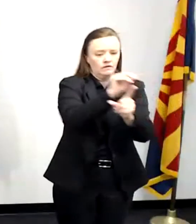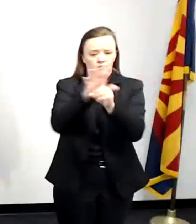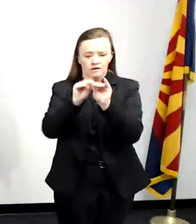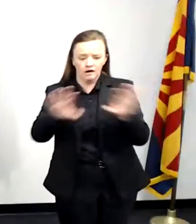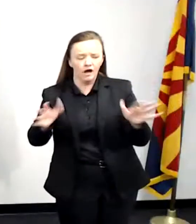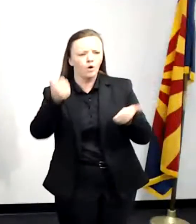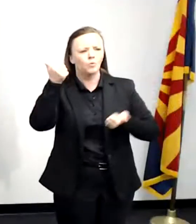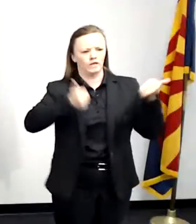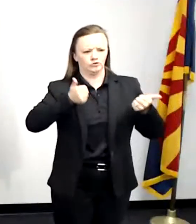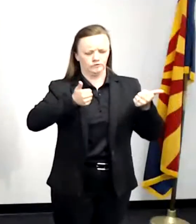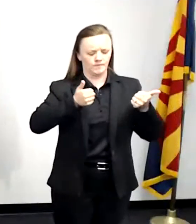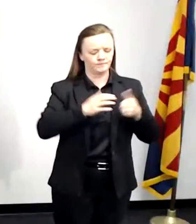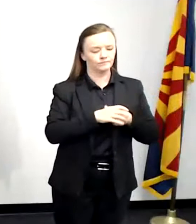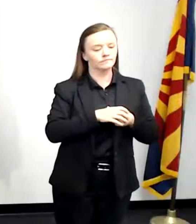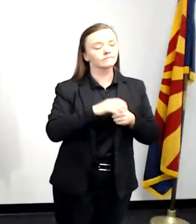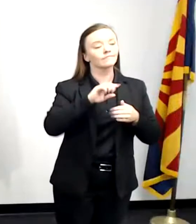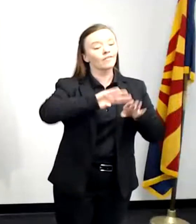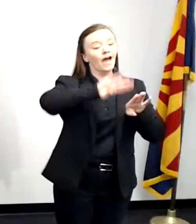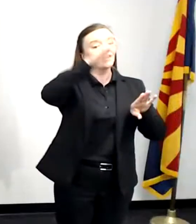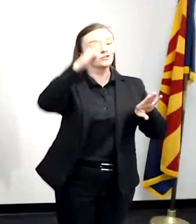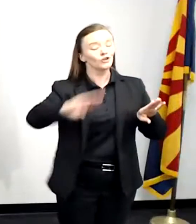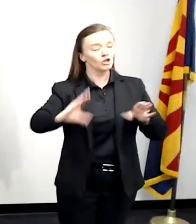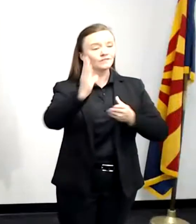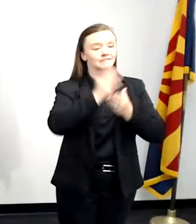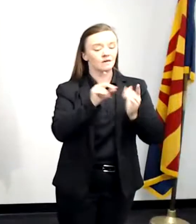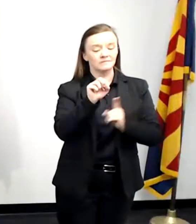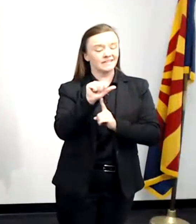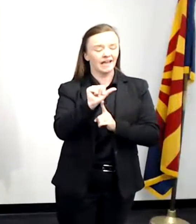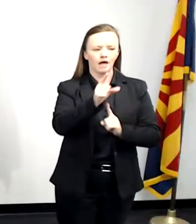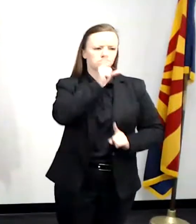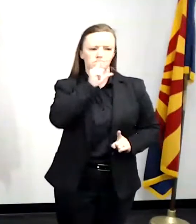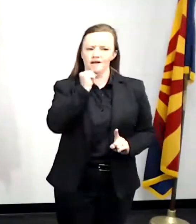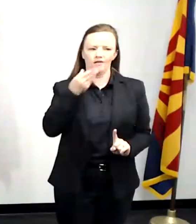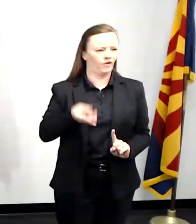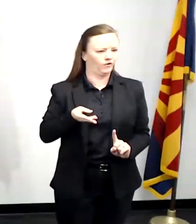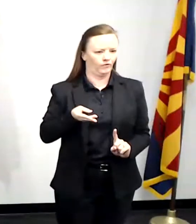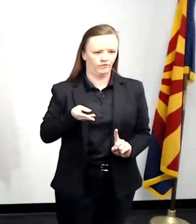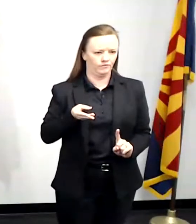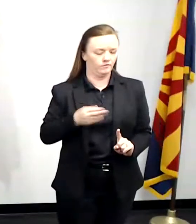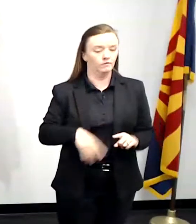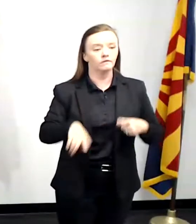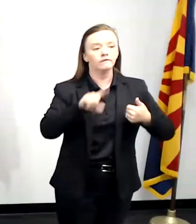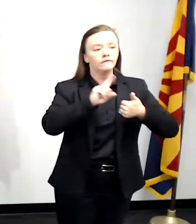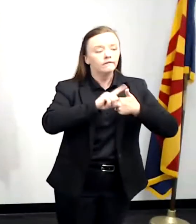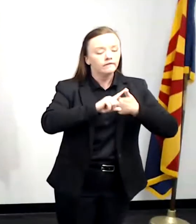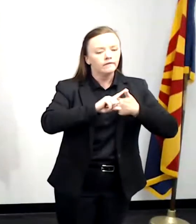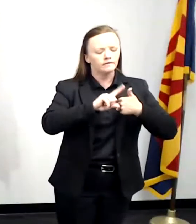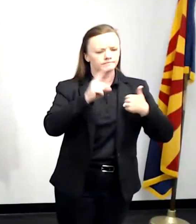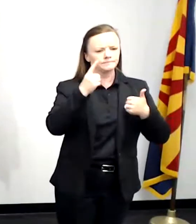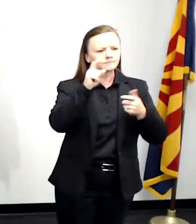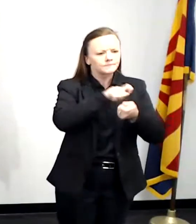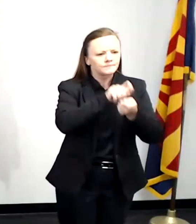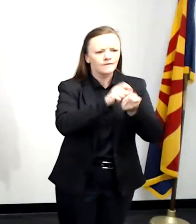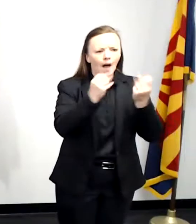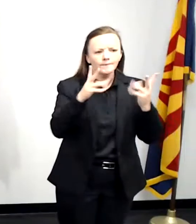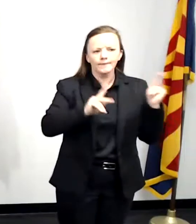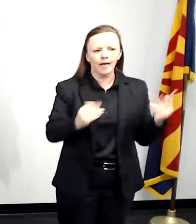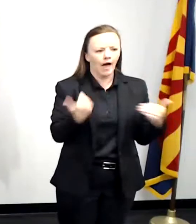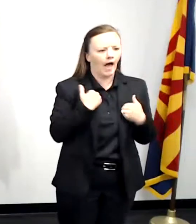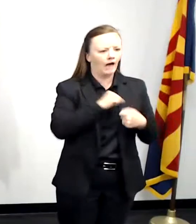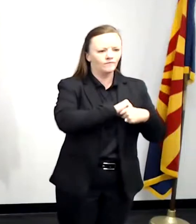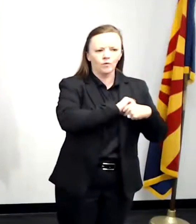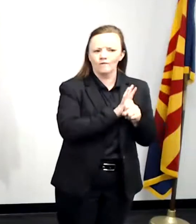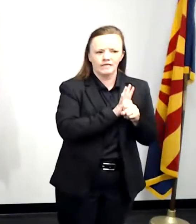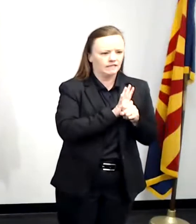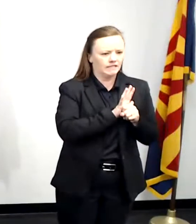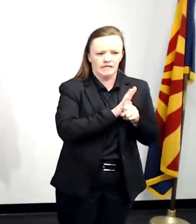does the Epi Curve not tell me? For one thing, it doesn't tell me how many people have the disease but either